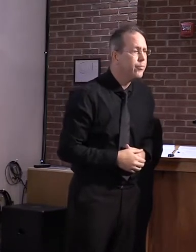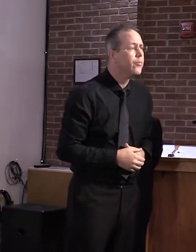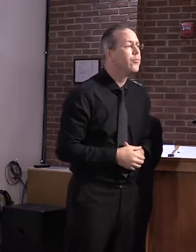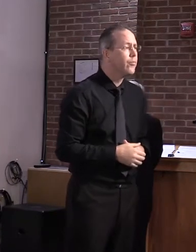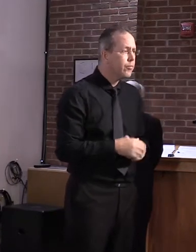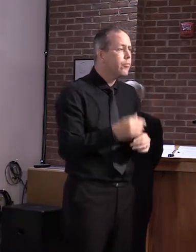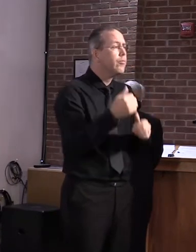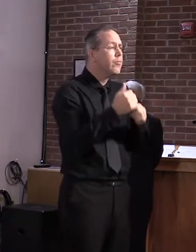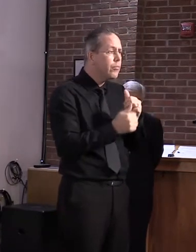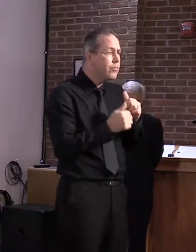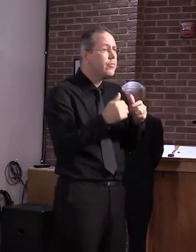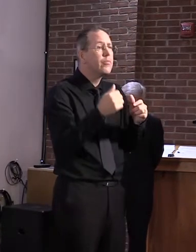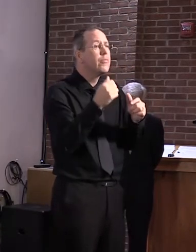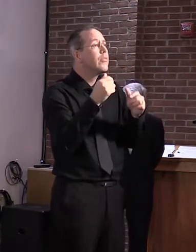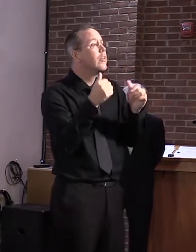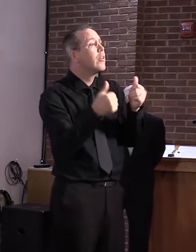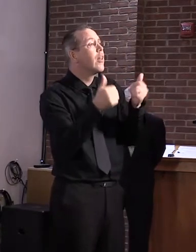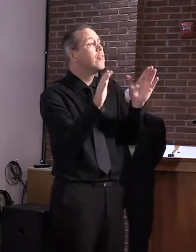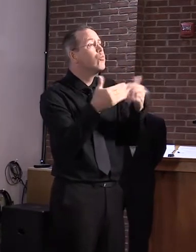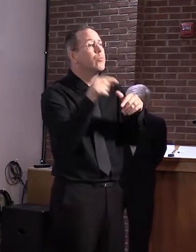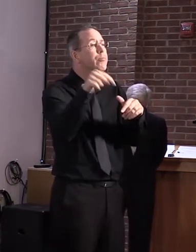students, so everyone stays safe.